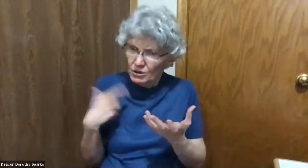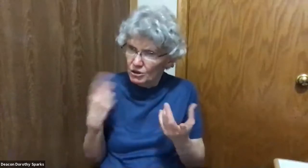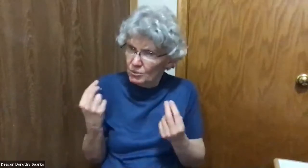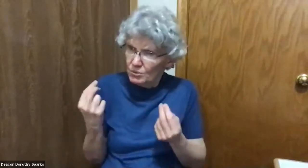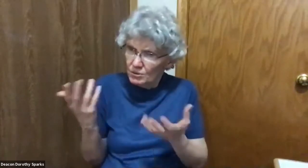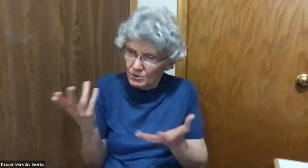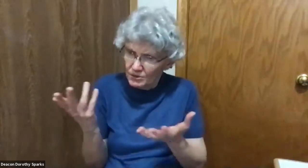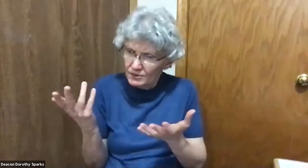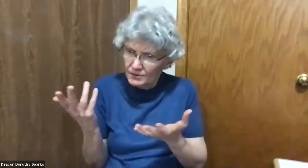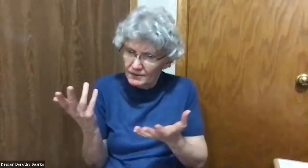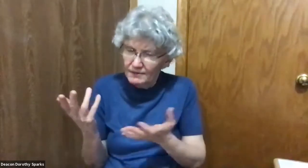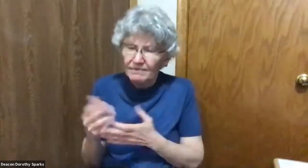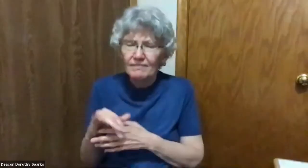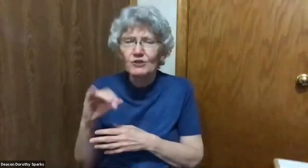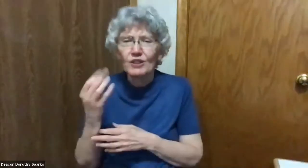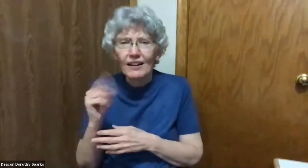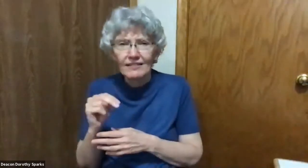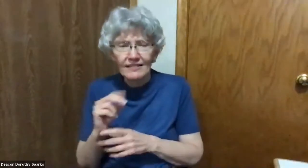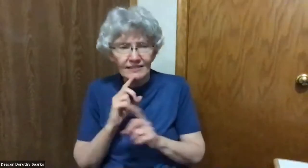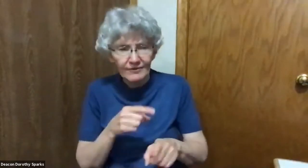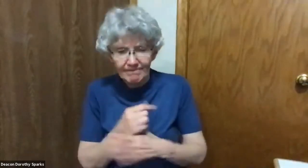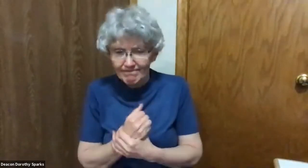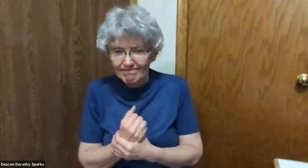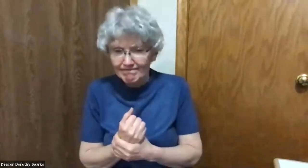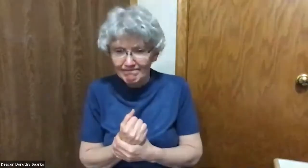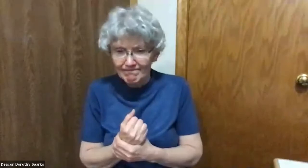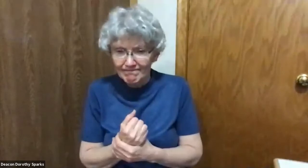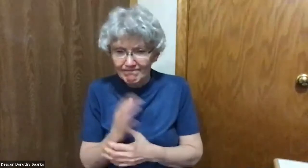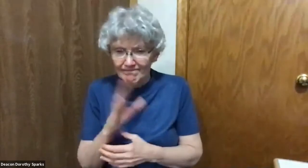"Teacher, what should we do?"